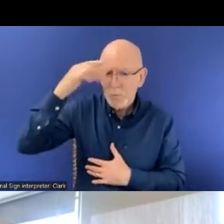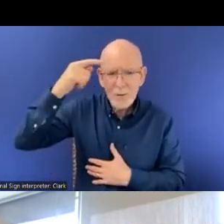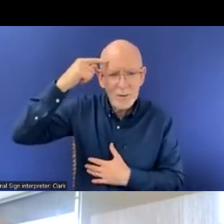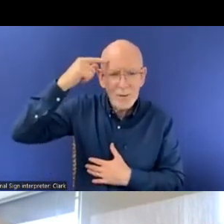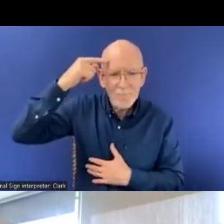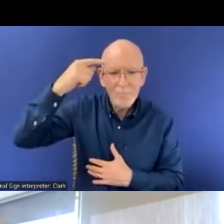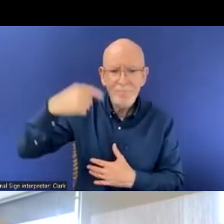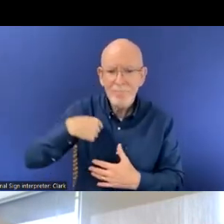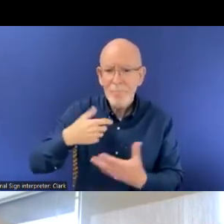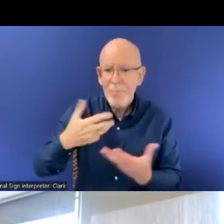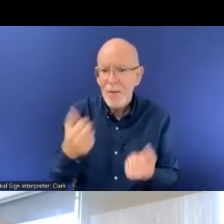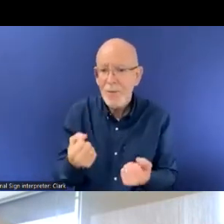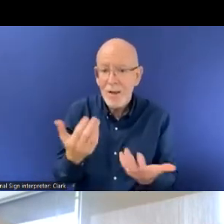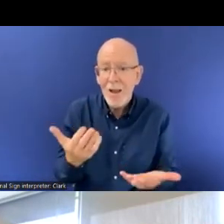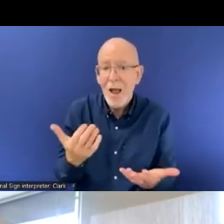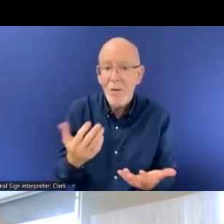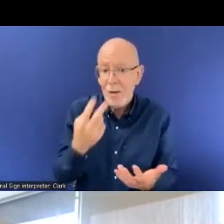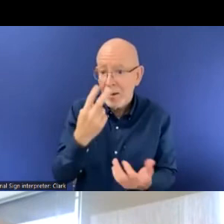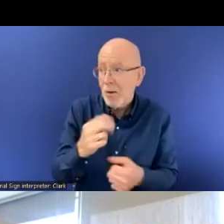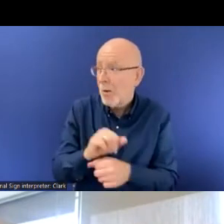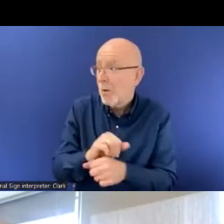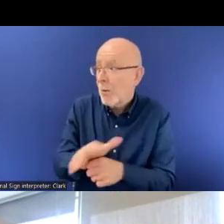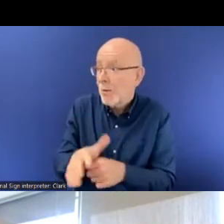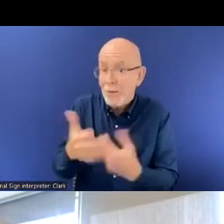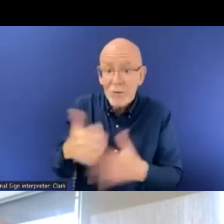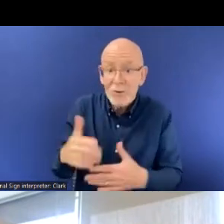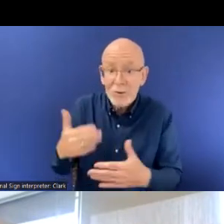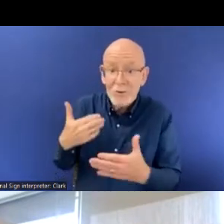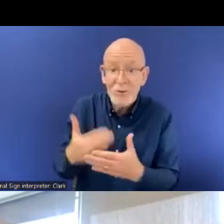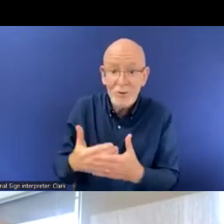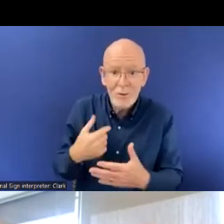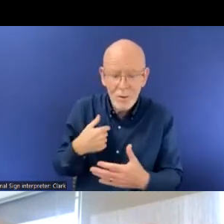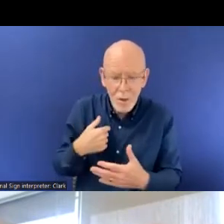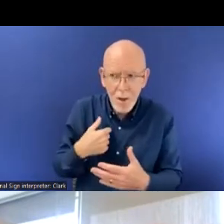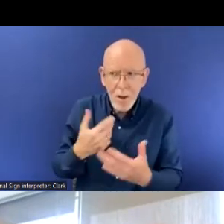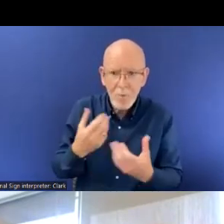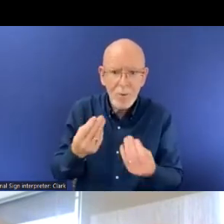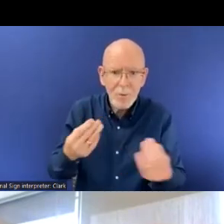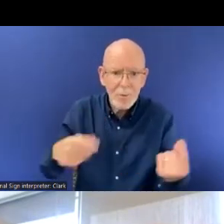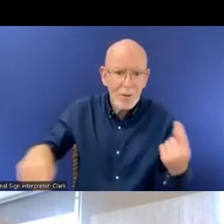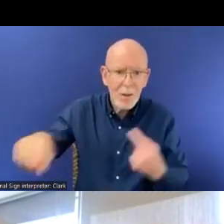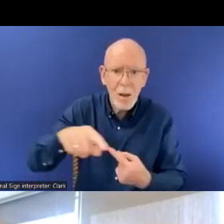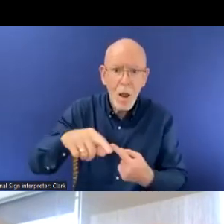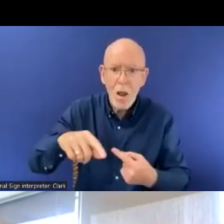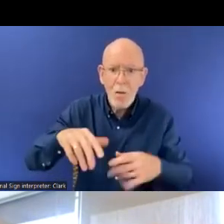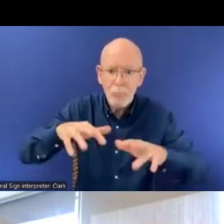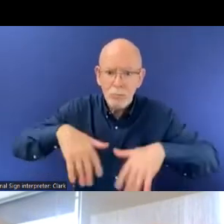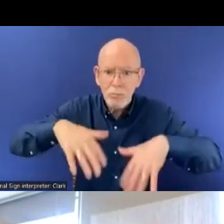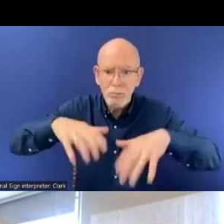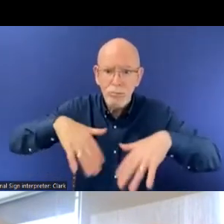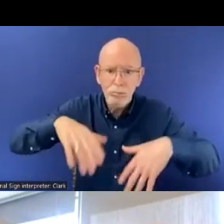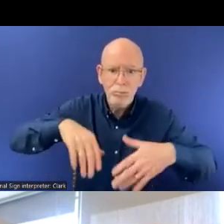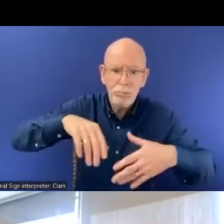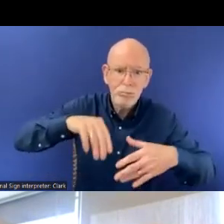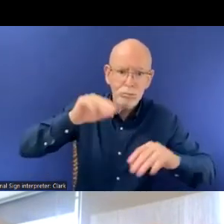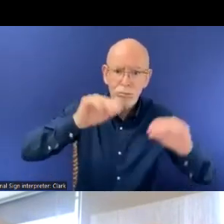interrupted services, particularly for those children that need services most, the special needs children, that